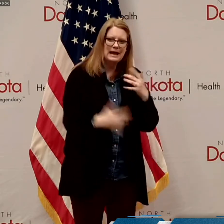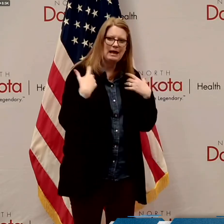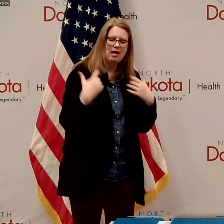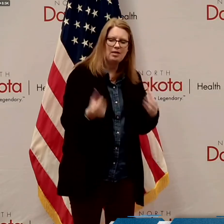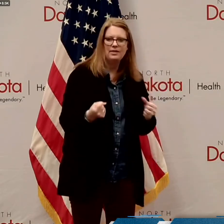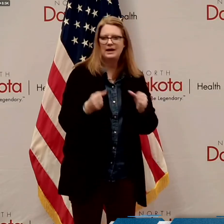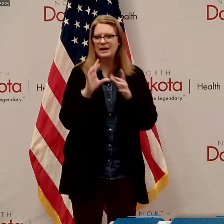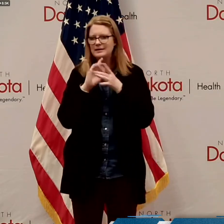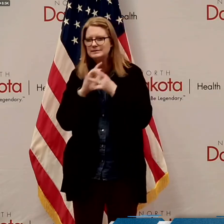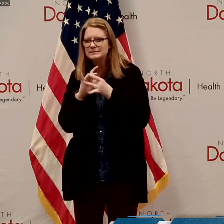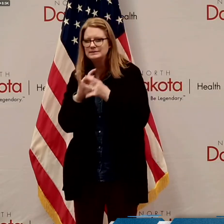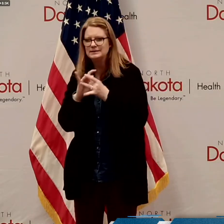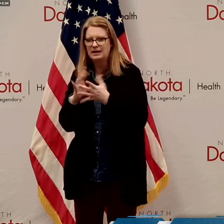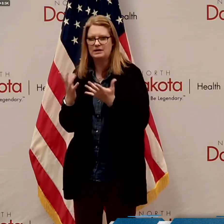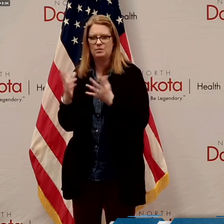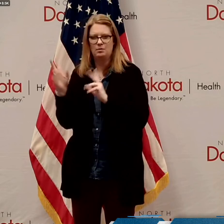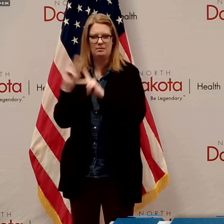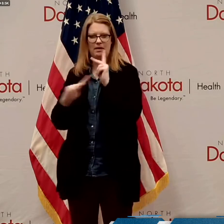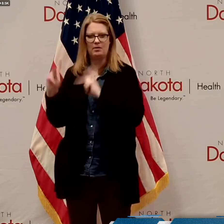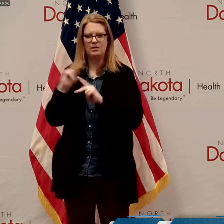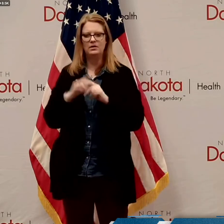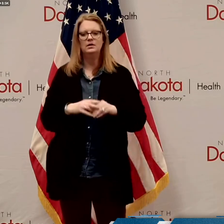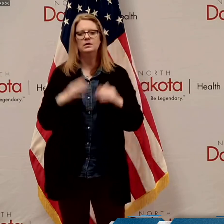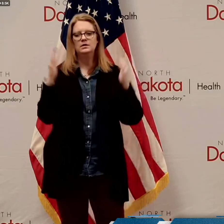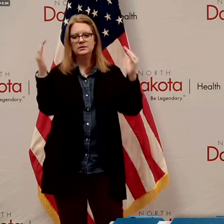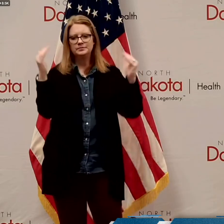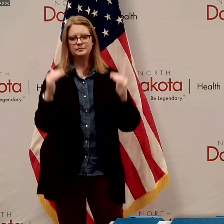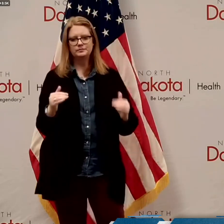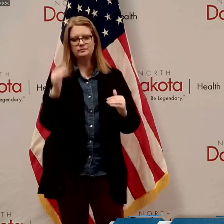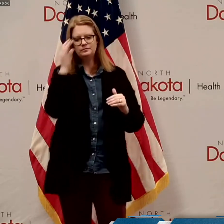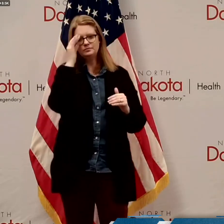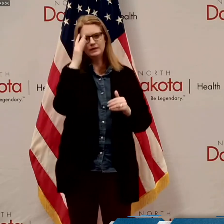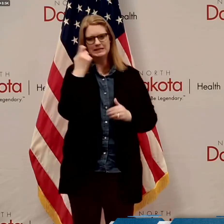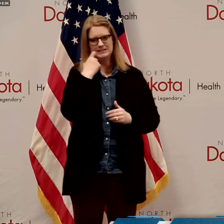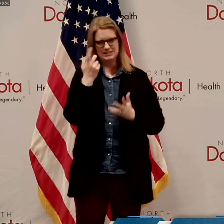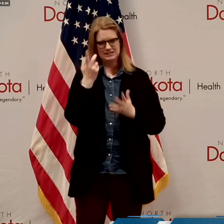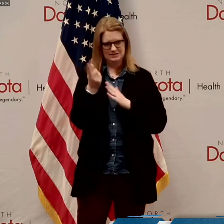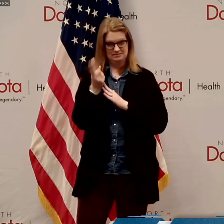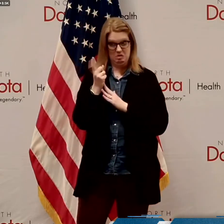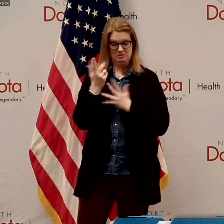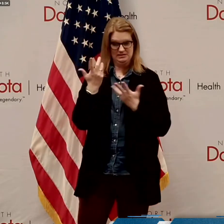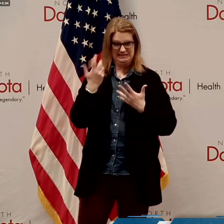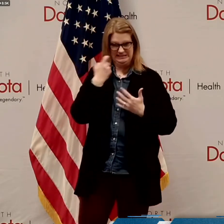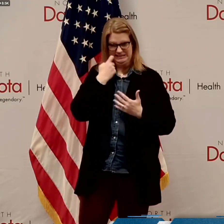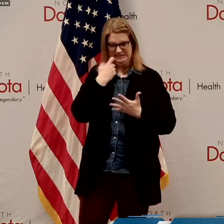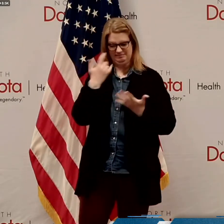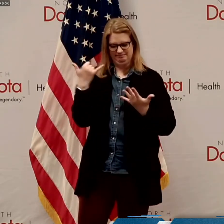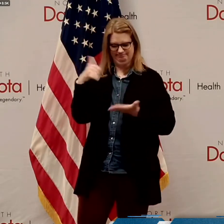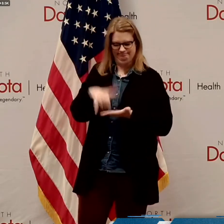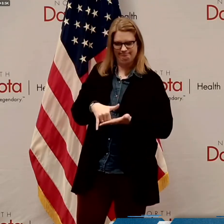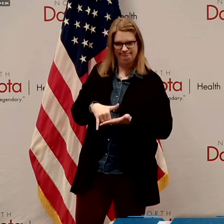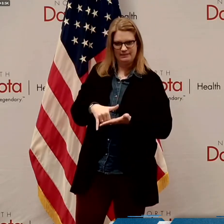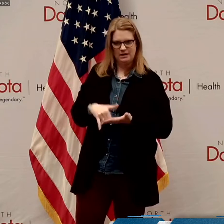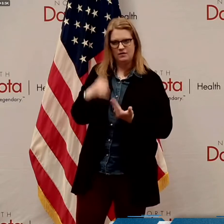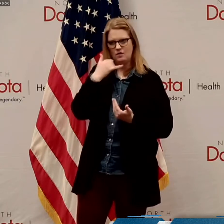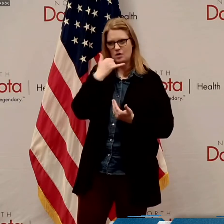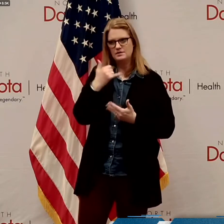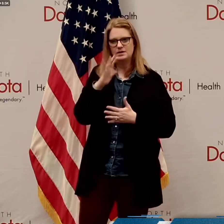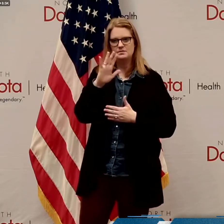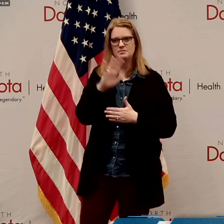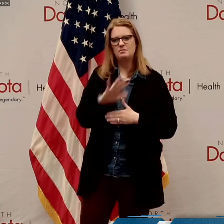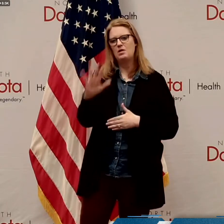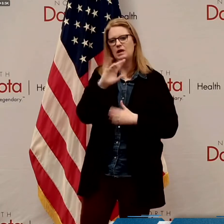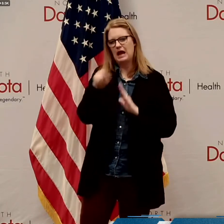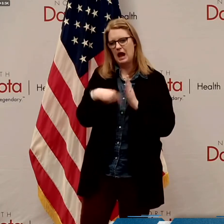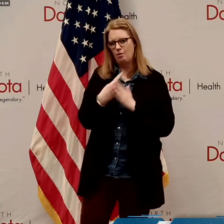connected. Today, the next topic is we just moments ago concluded a call that lasted about an hour and